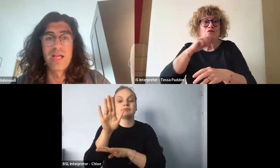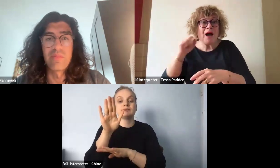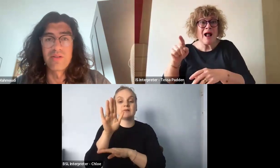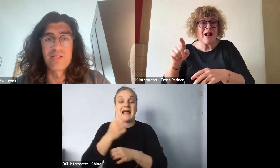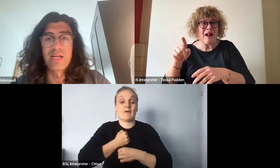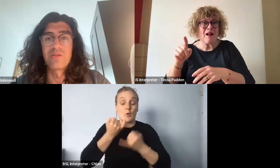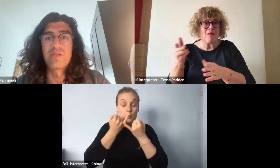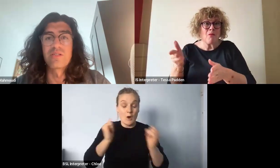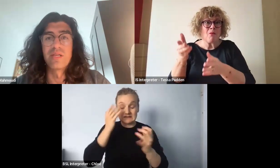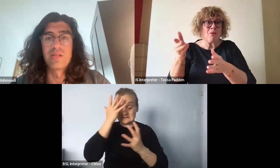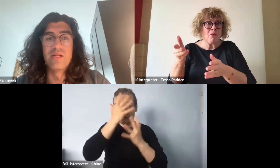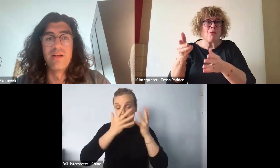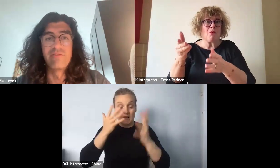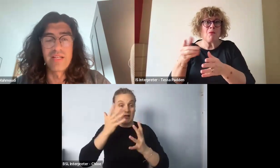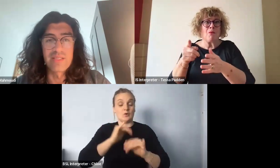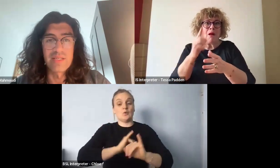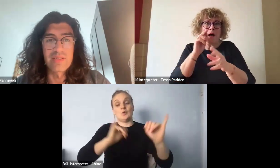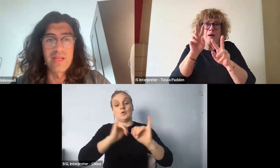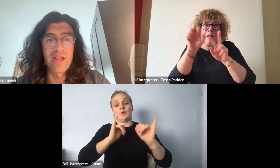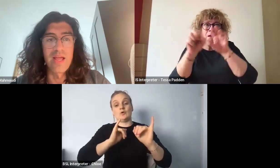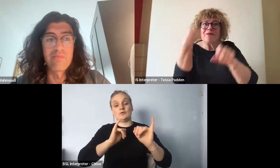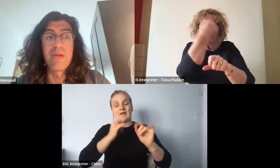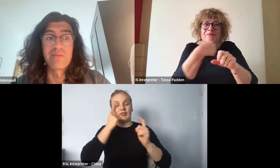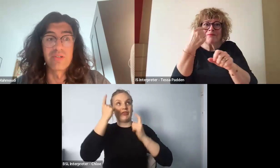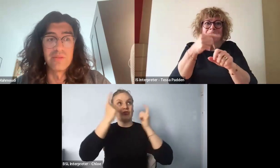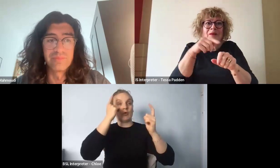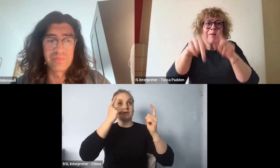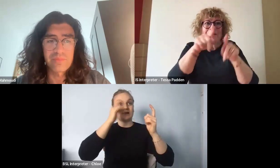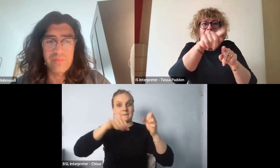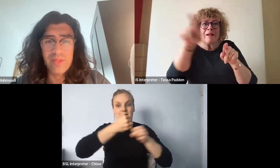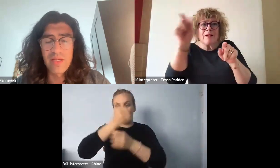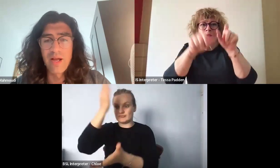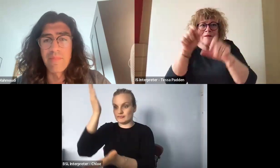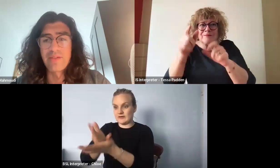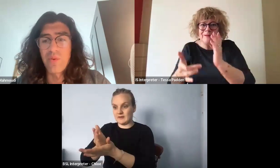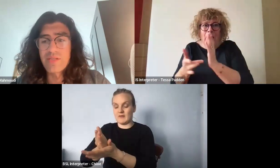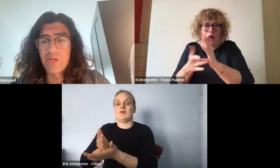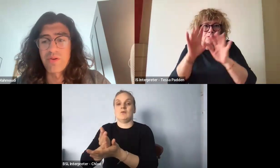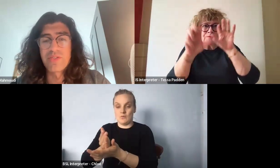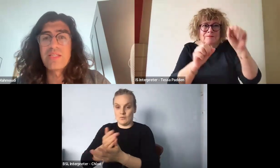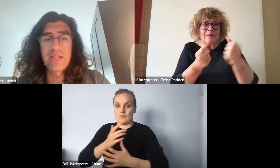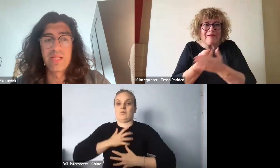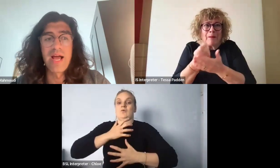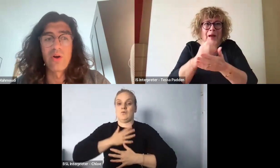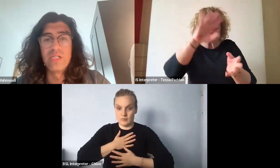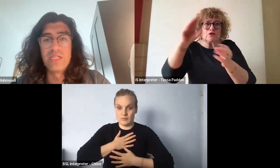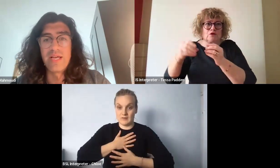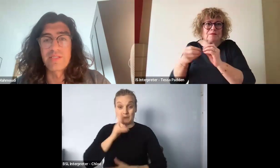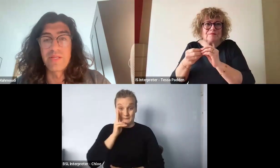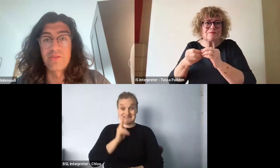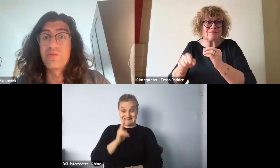worst nightmares and techno-dystopian fantasies and make them real. And the ways in which we've seen that play